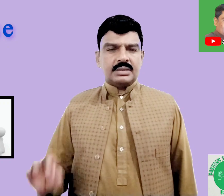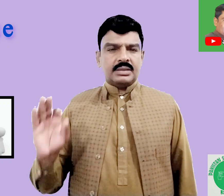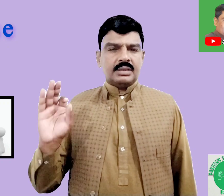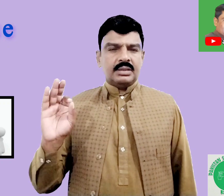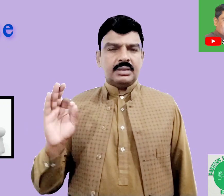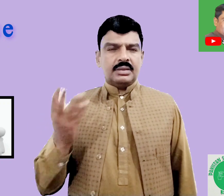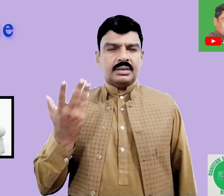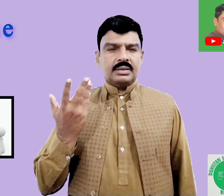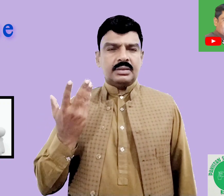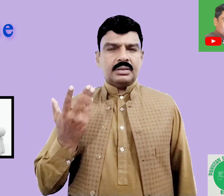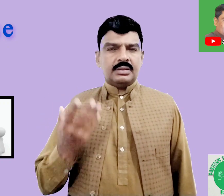cause,